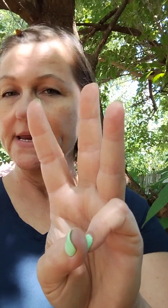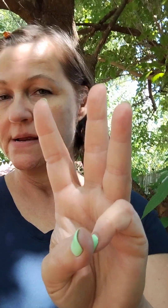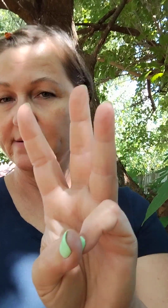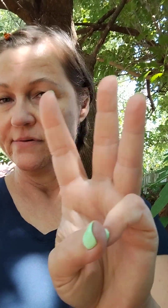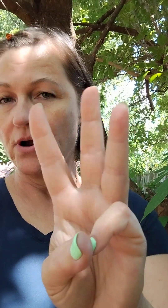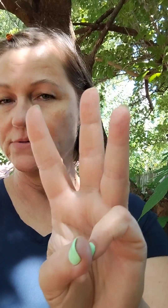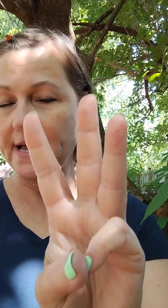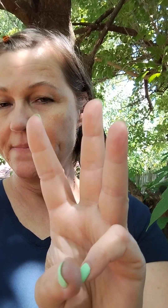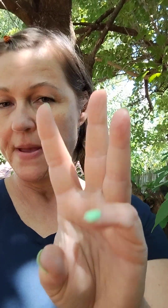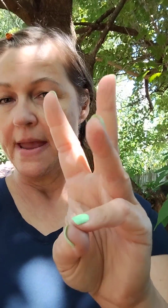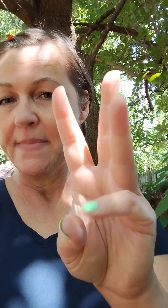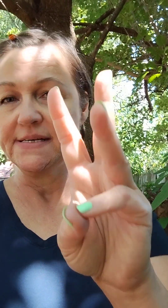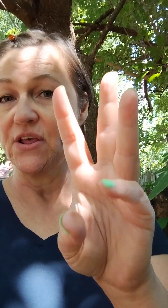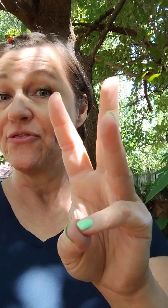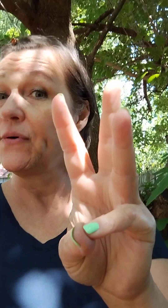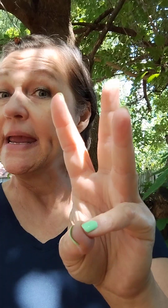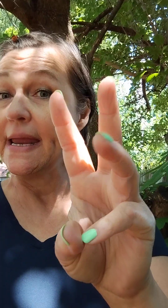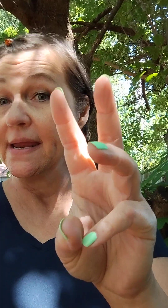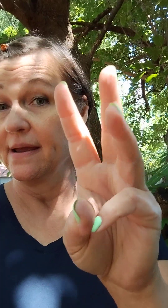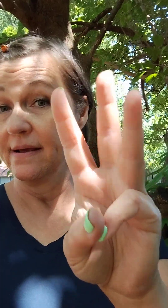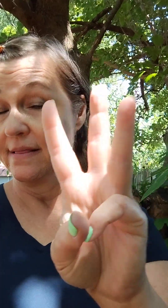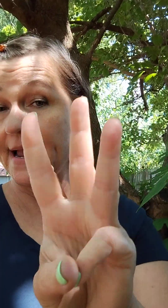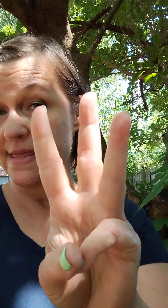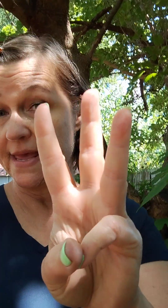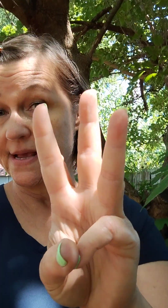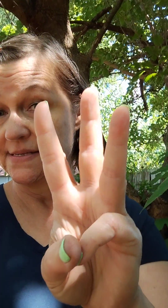Everybody goes up and makes a 3 like